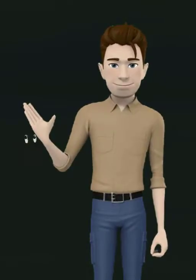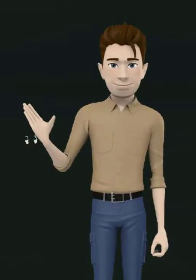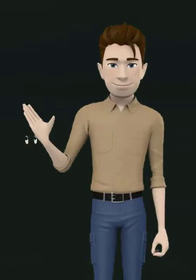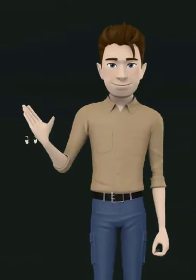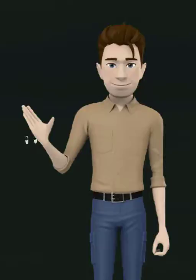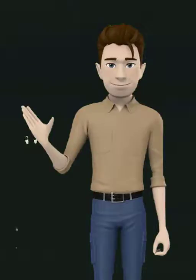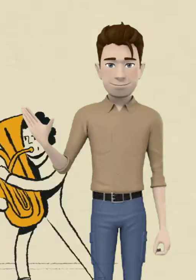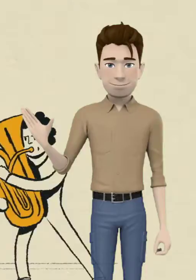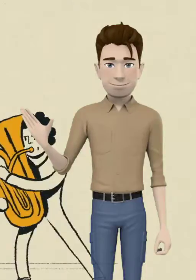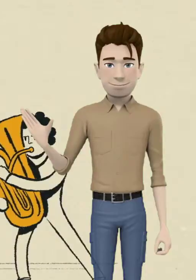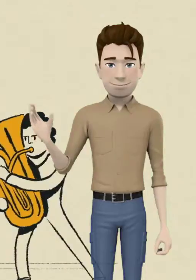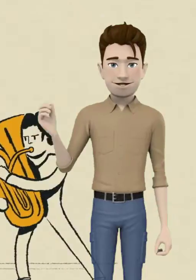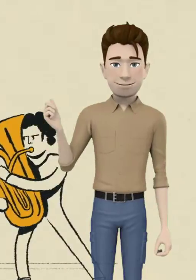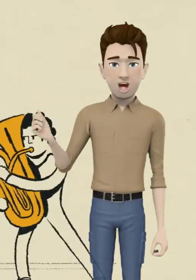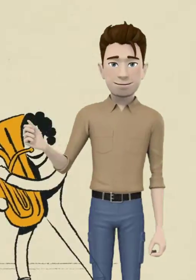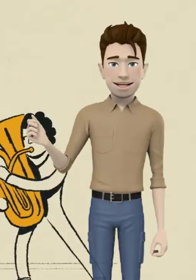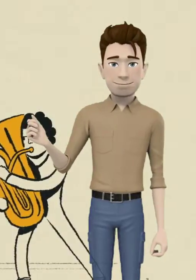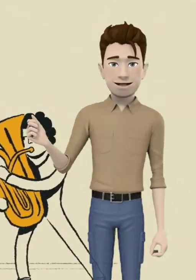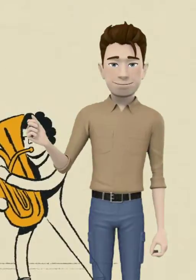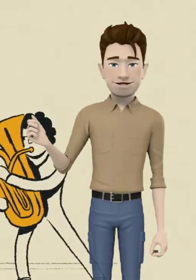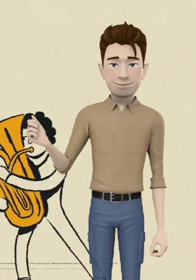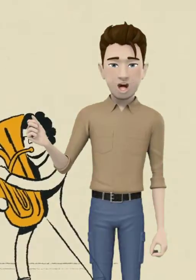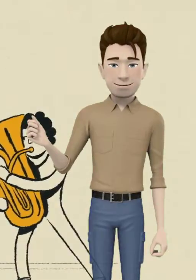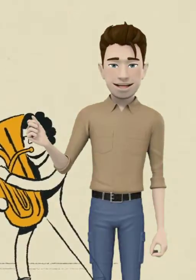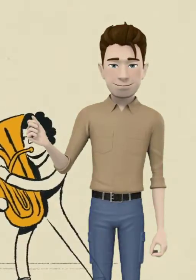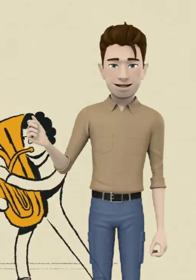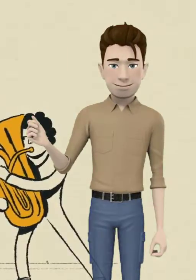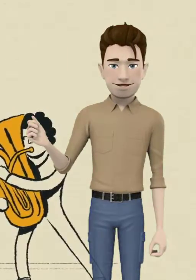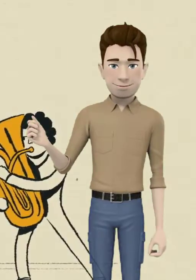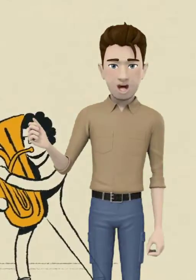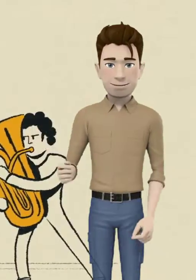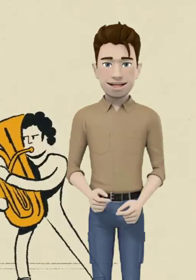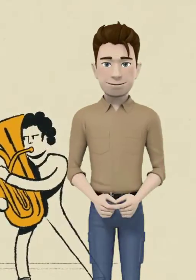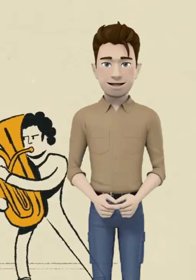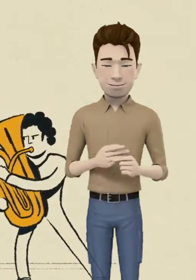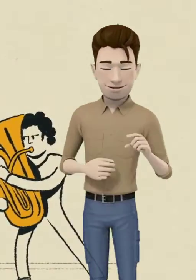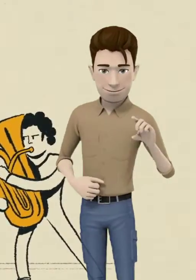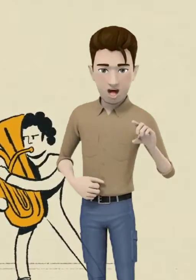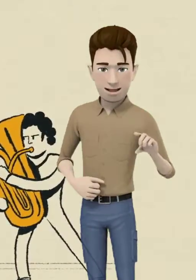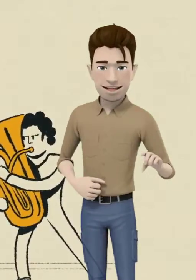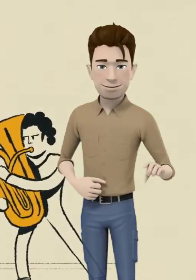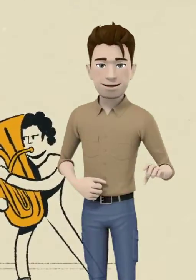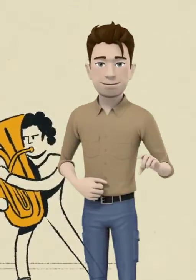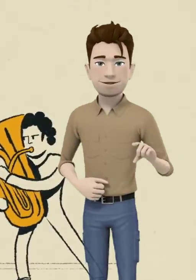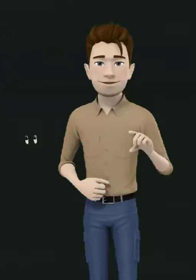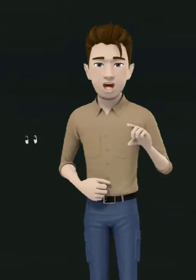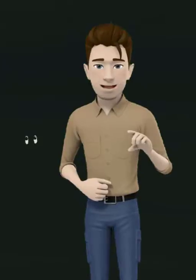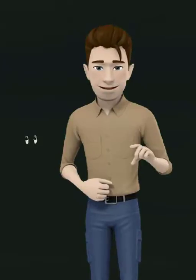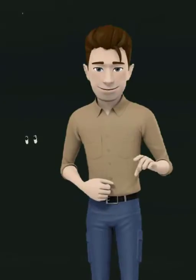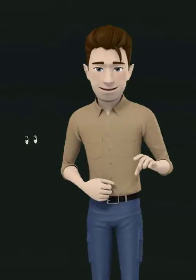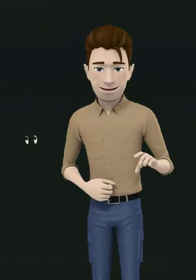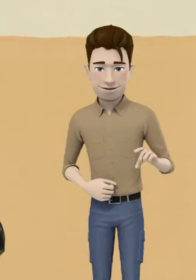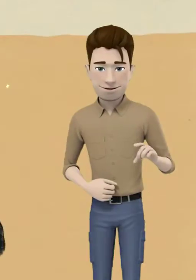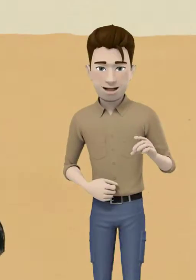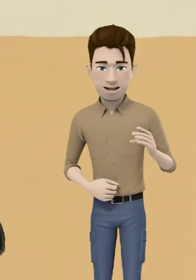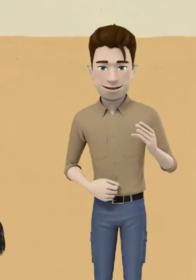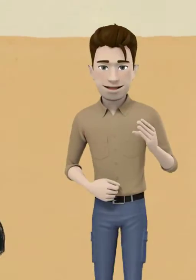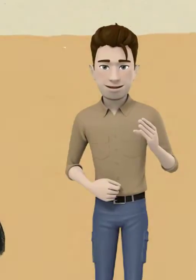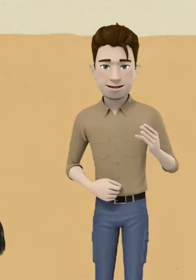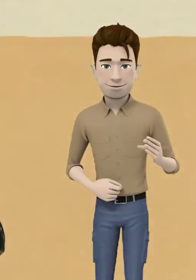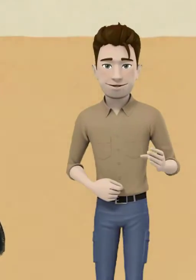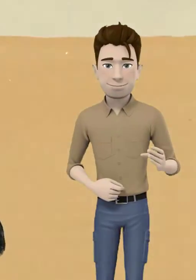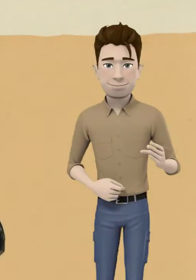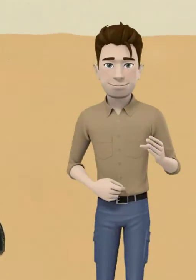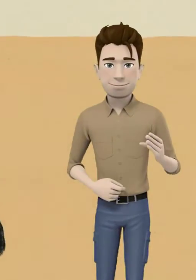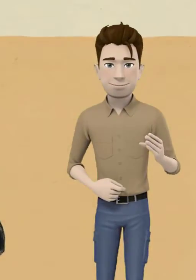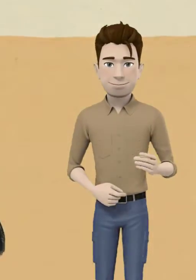society. It just makes us a bit more like the greatest scholar of the Northern European Renaissance. There's a similarly